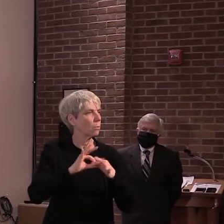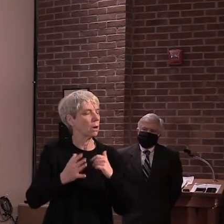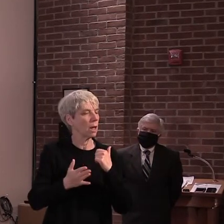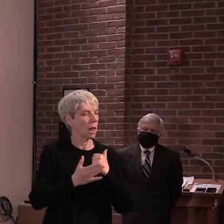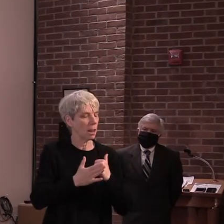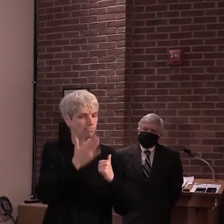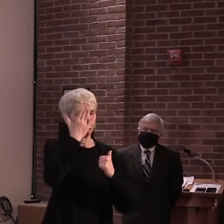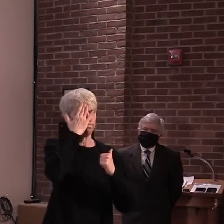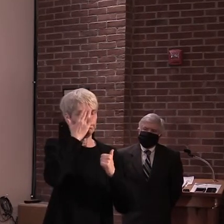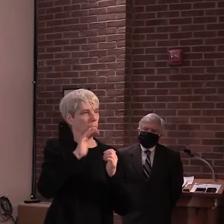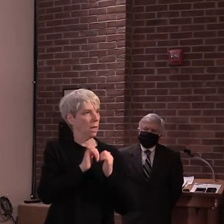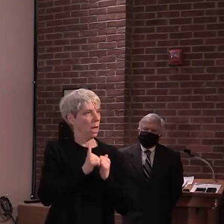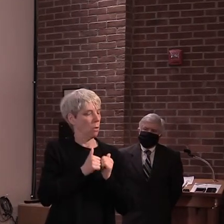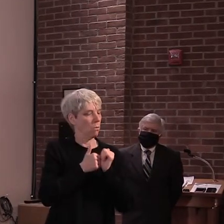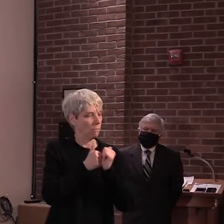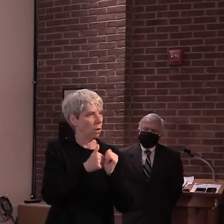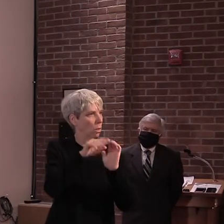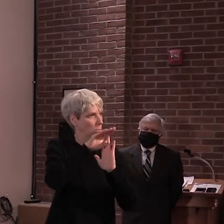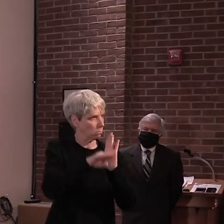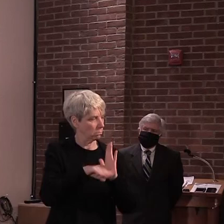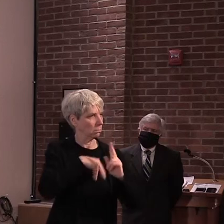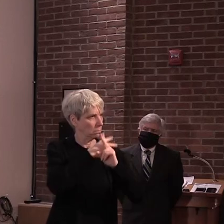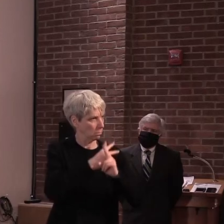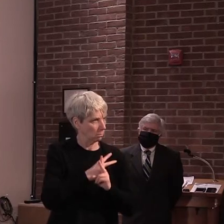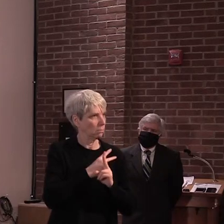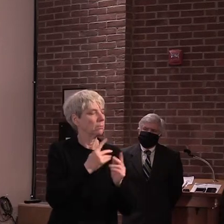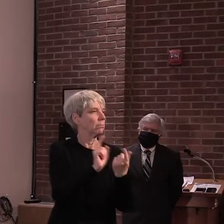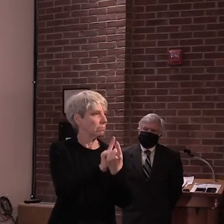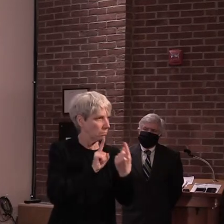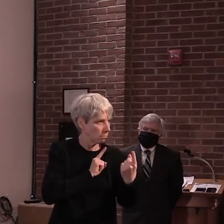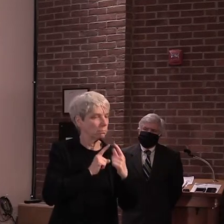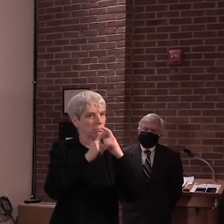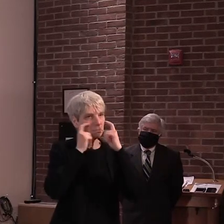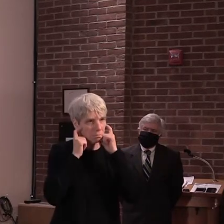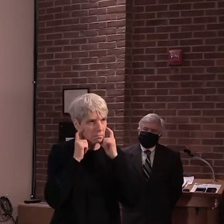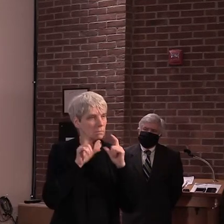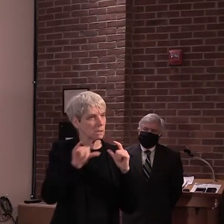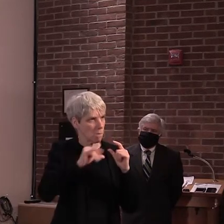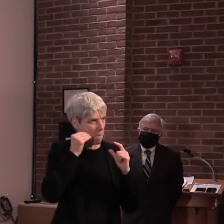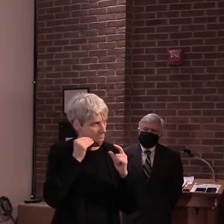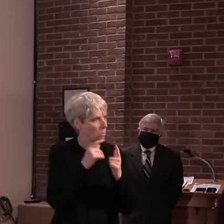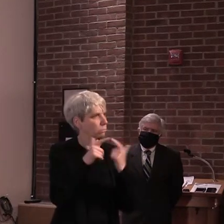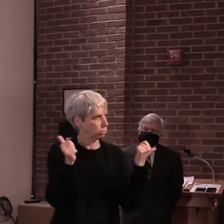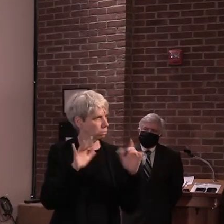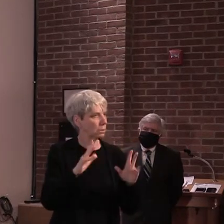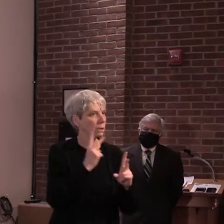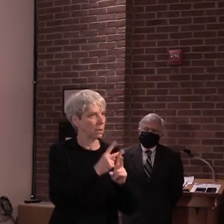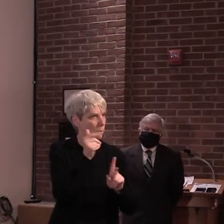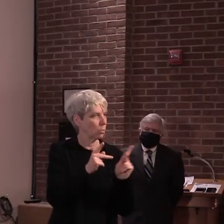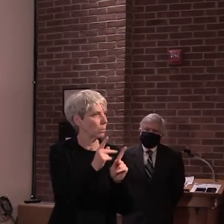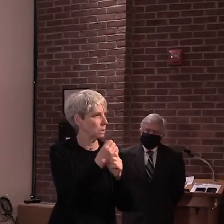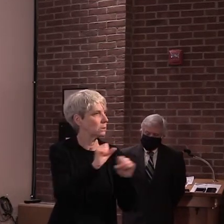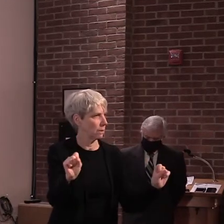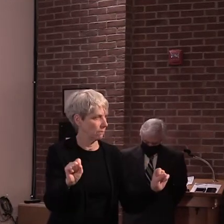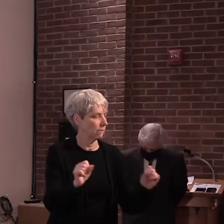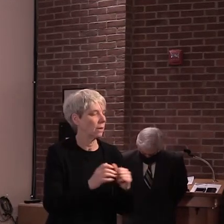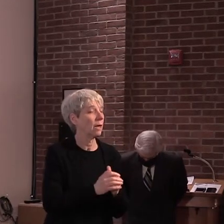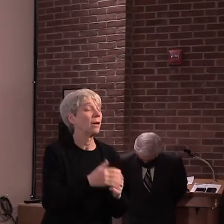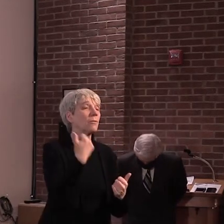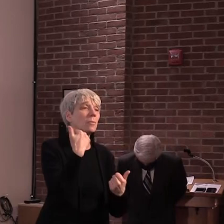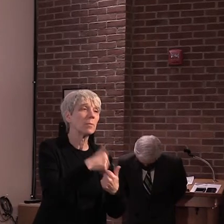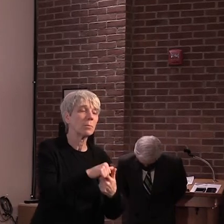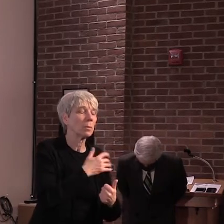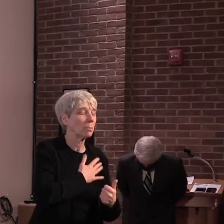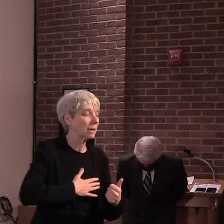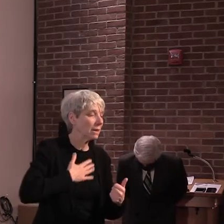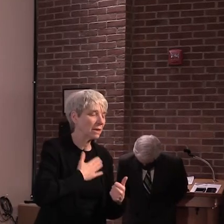I would like all Vermonters to continue to use what I like to term universal precautions, though, which of course are keeping the